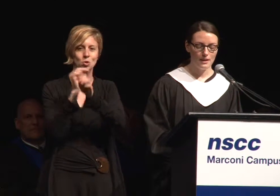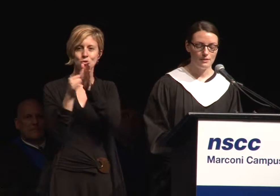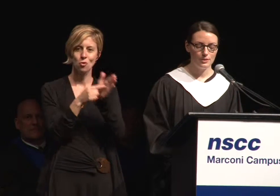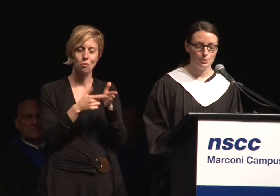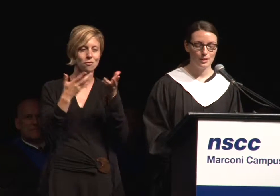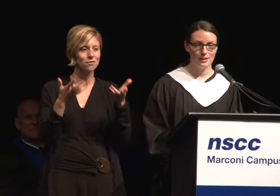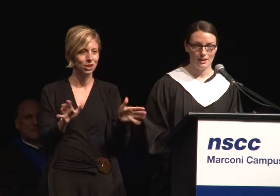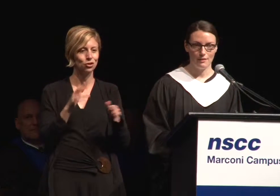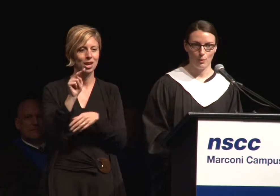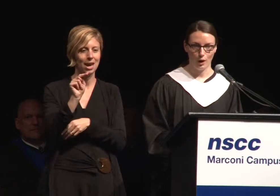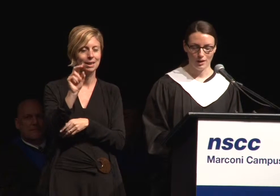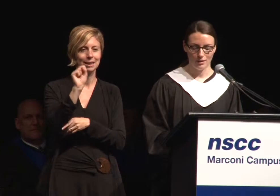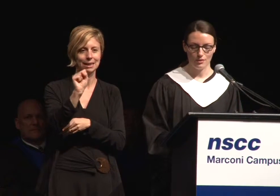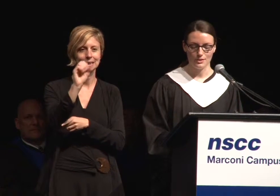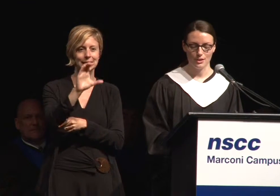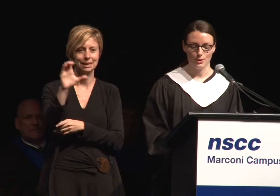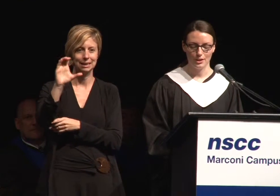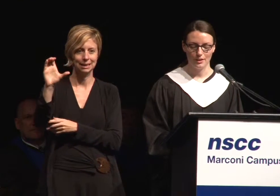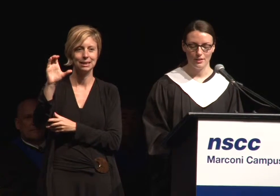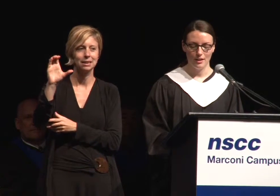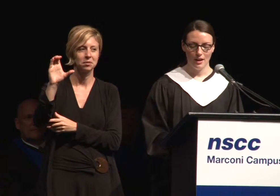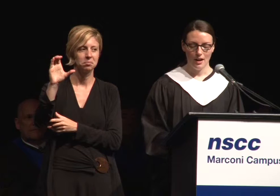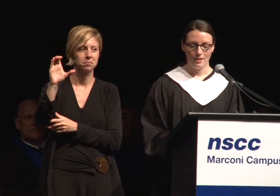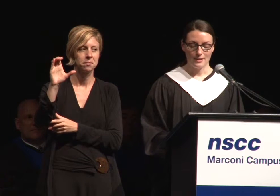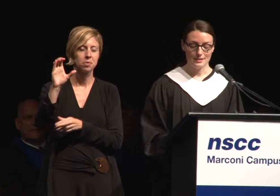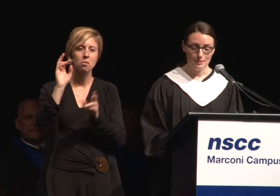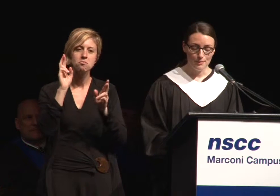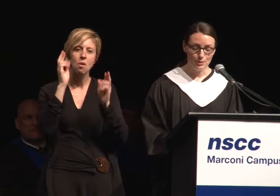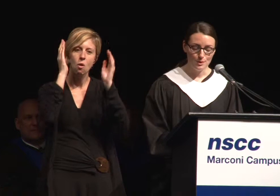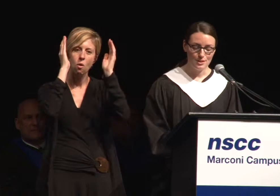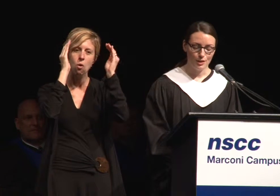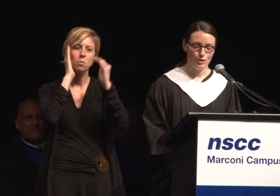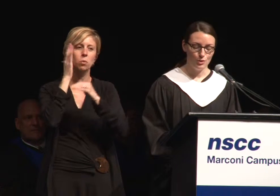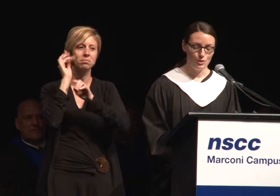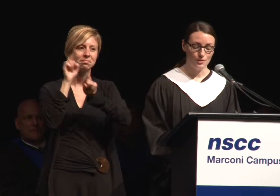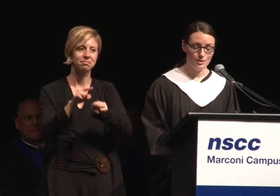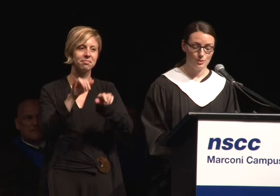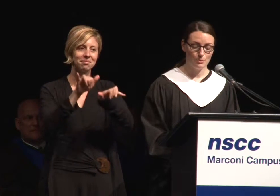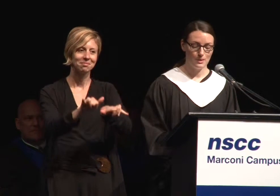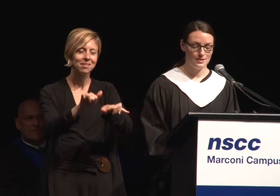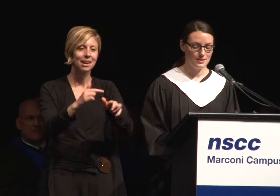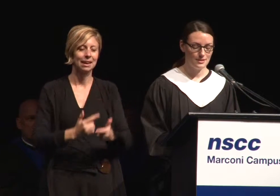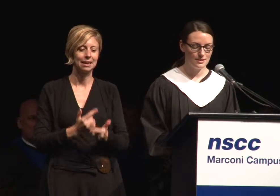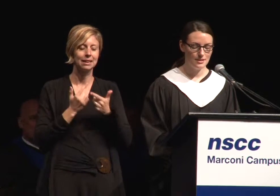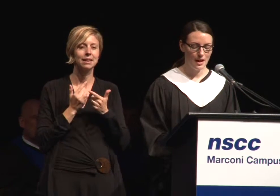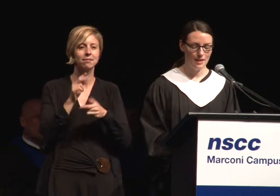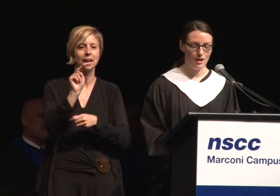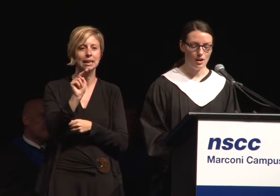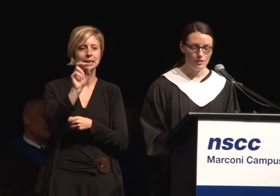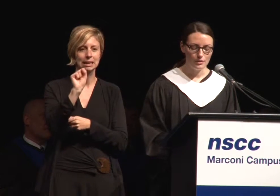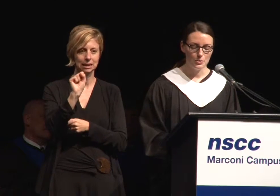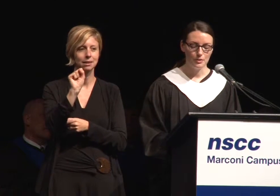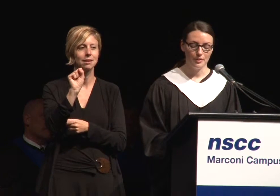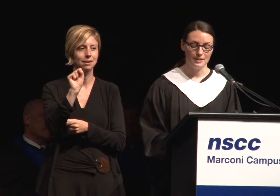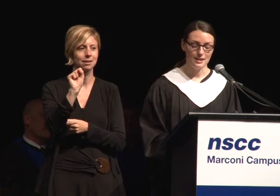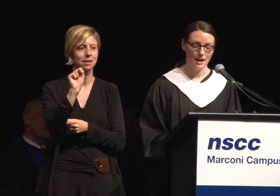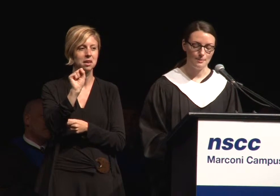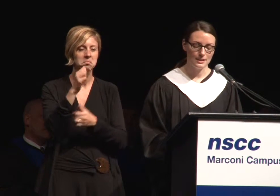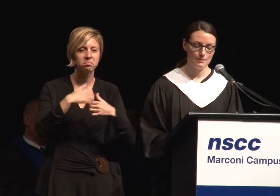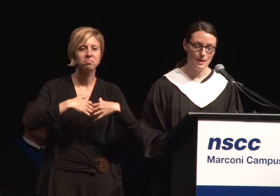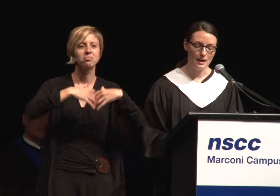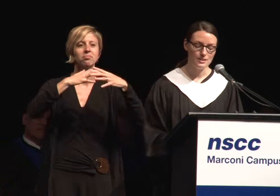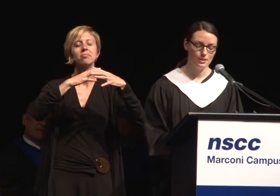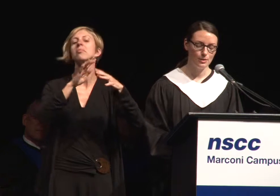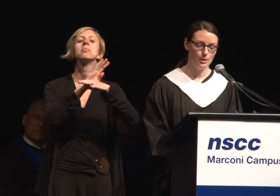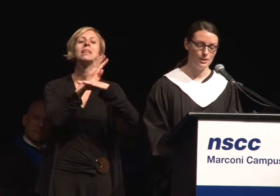hope many of you will live and work in Nova Scotia, that some of you will start new Nova Scotian businesses, and that all of you will find time